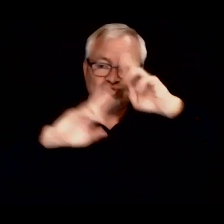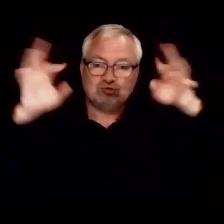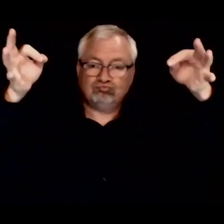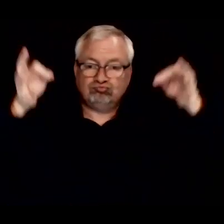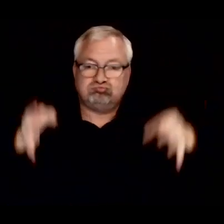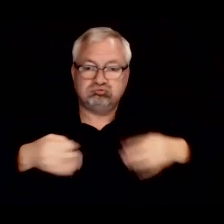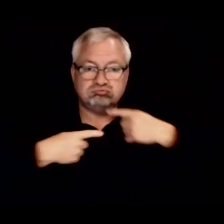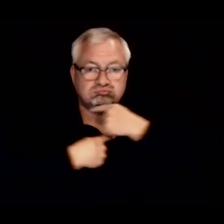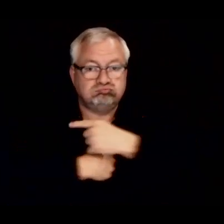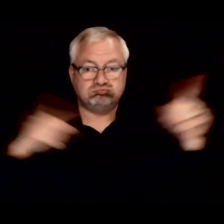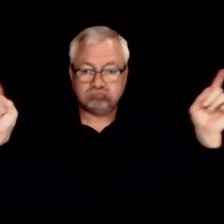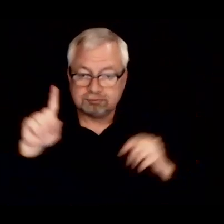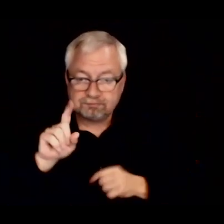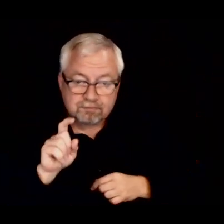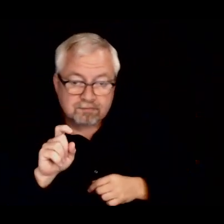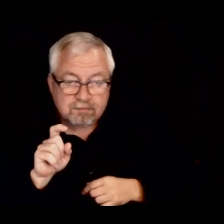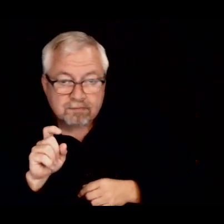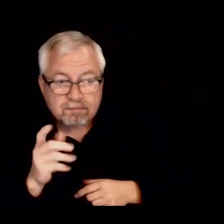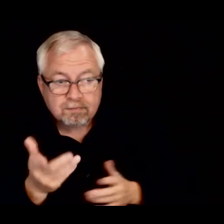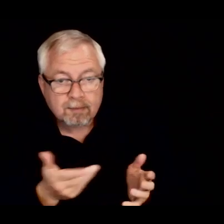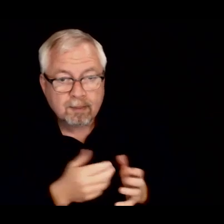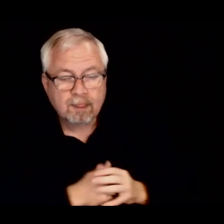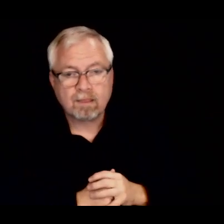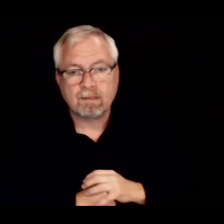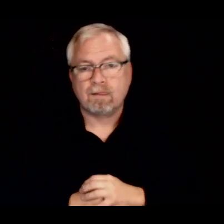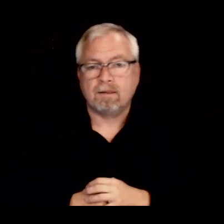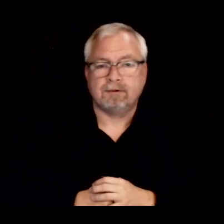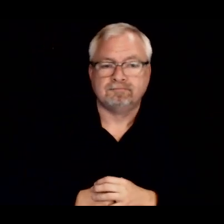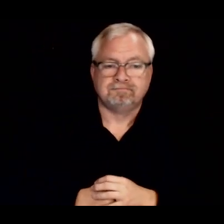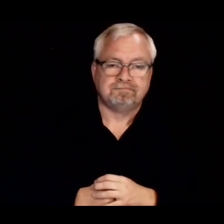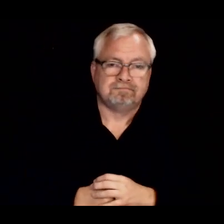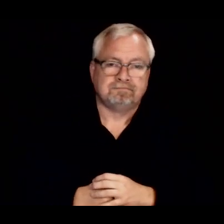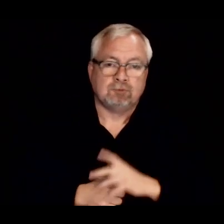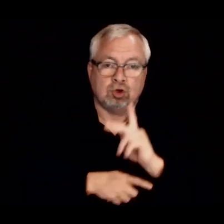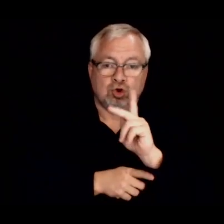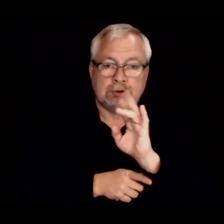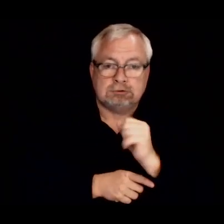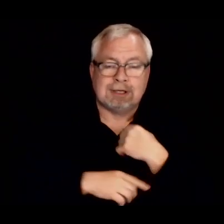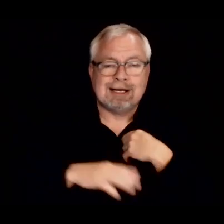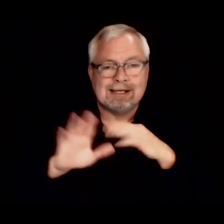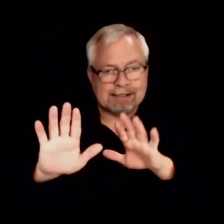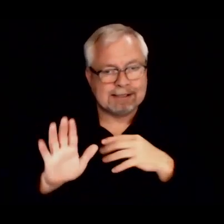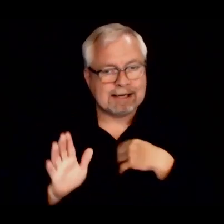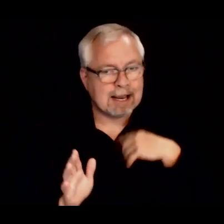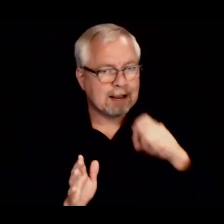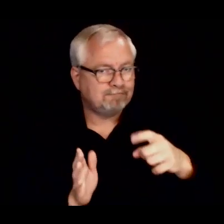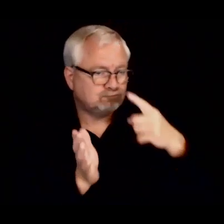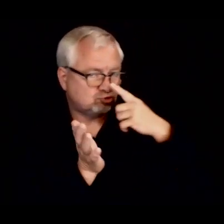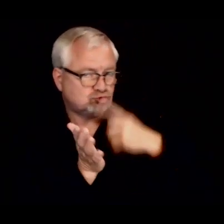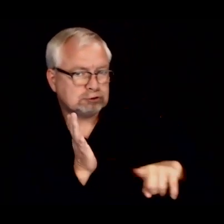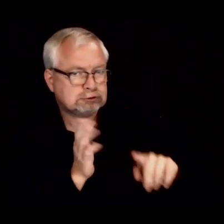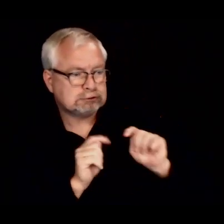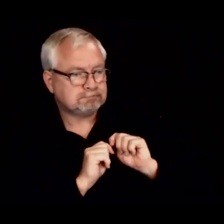I'd have to check back with the teams in terms of what the time frame is, but they're working on guidance right